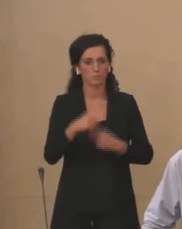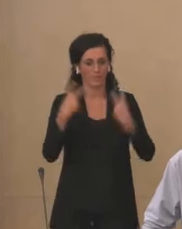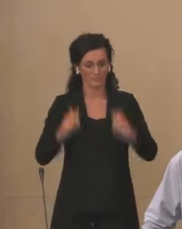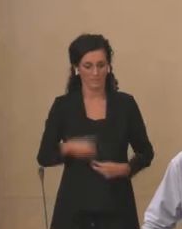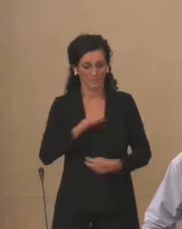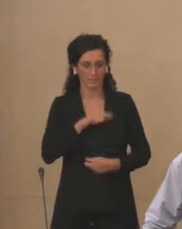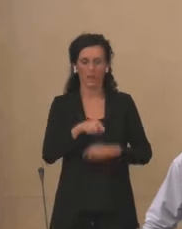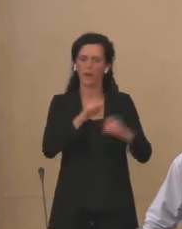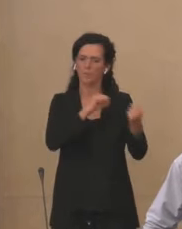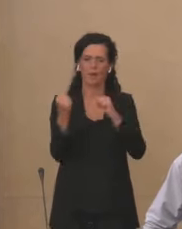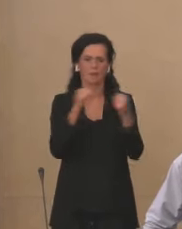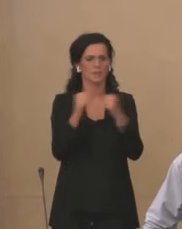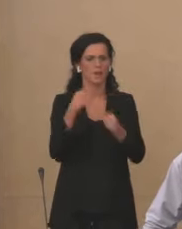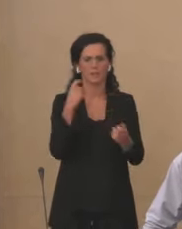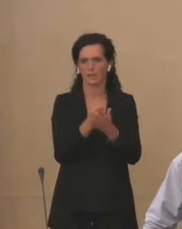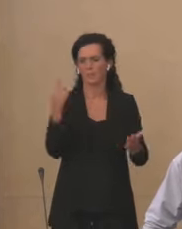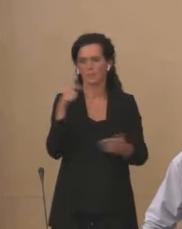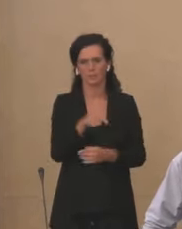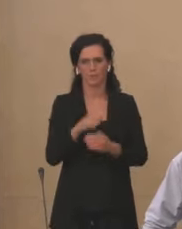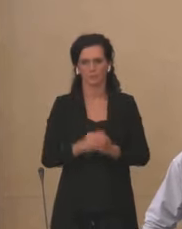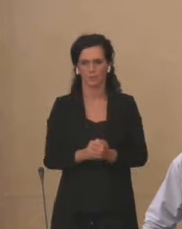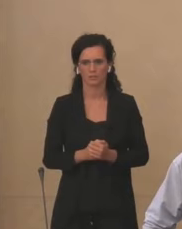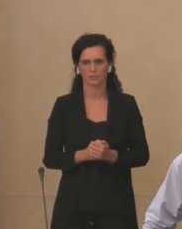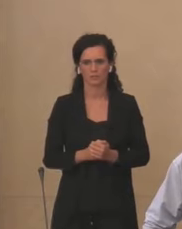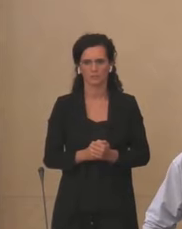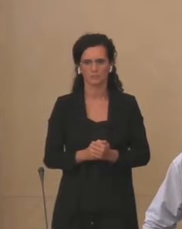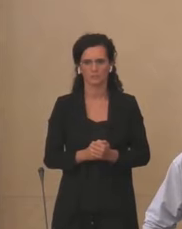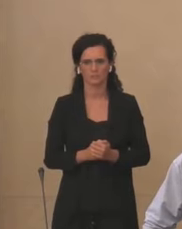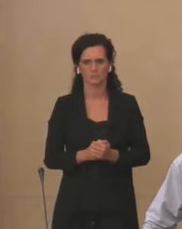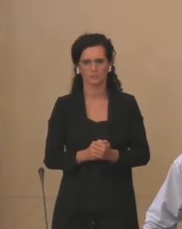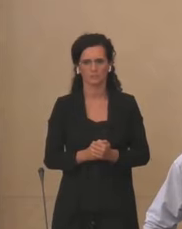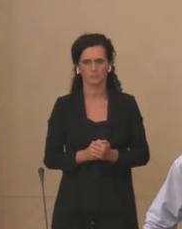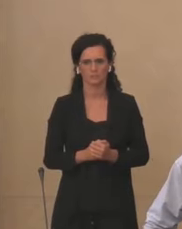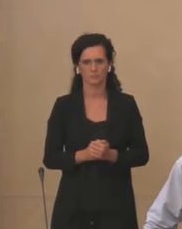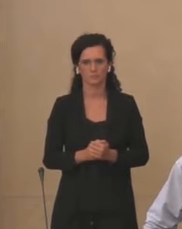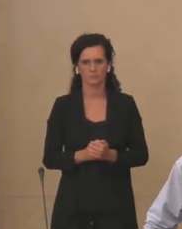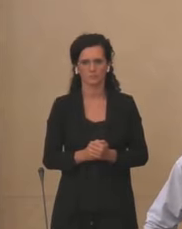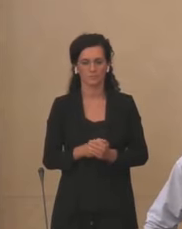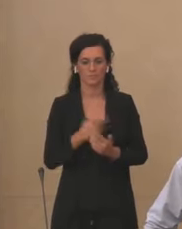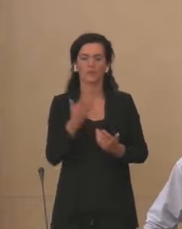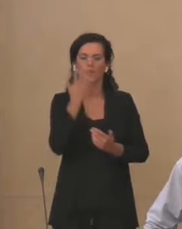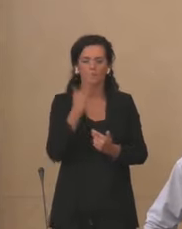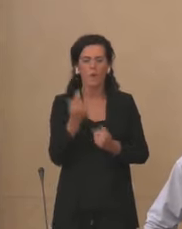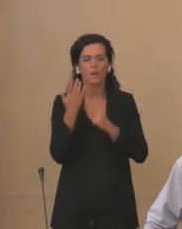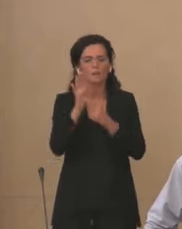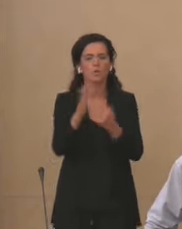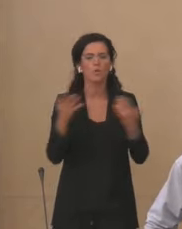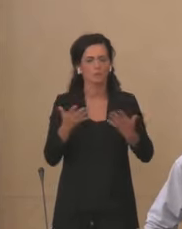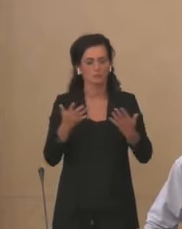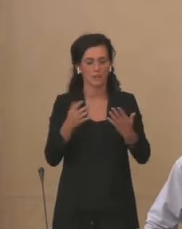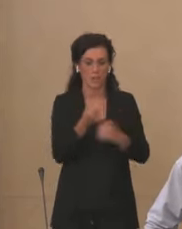life-saving medicines that are safe and cheap. We know that something sinister is going on, and vaccines do not work,